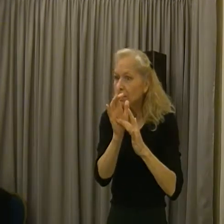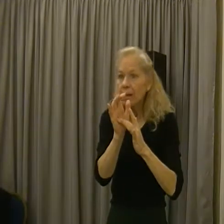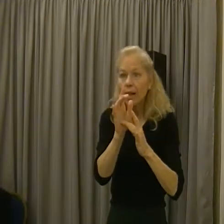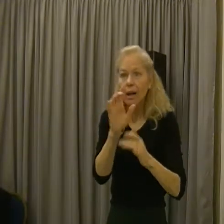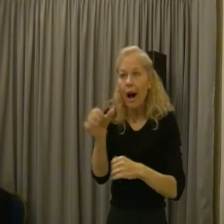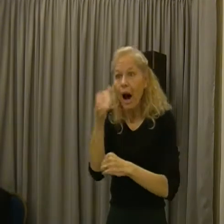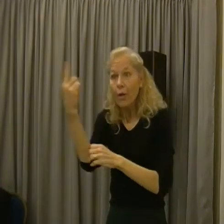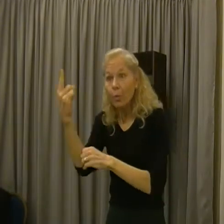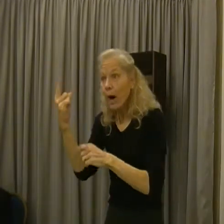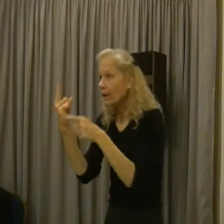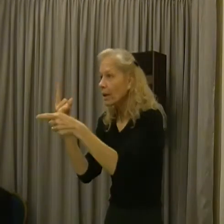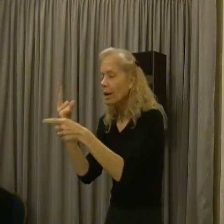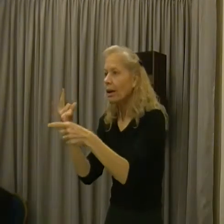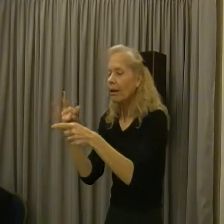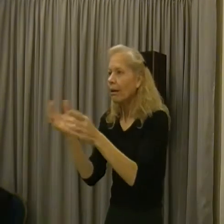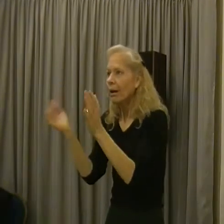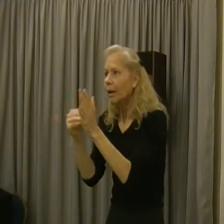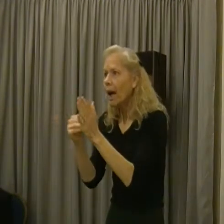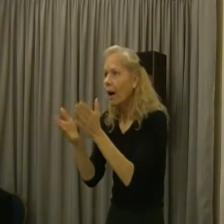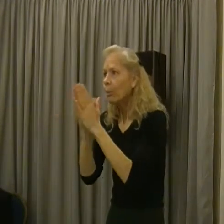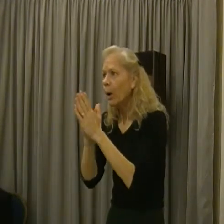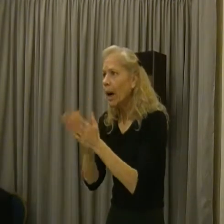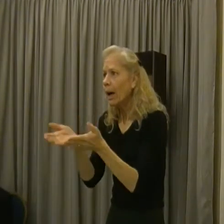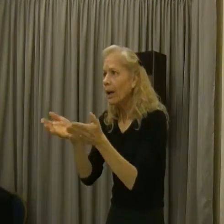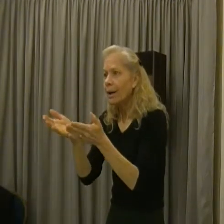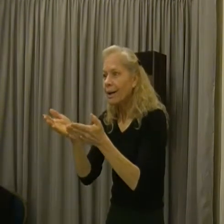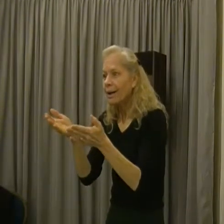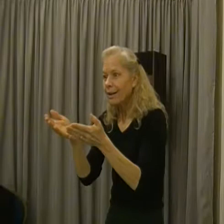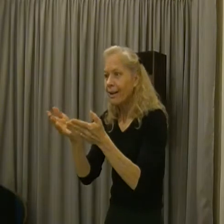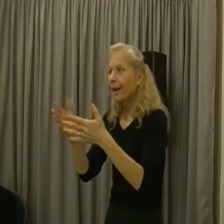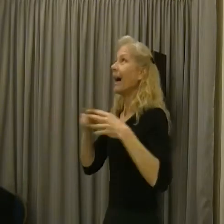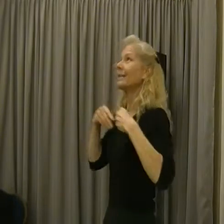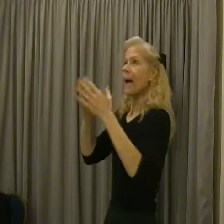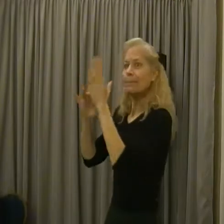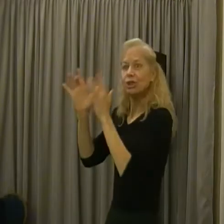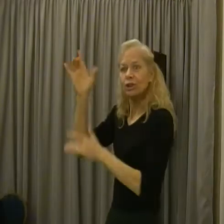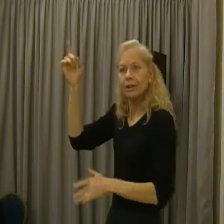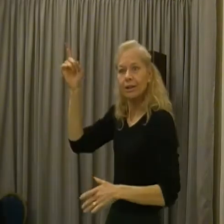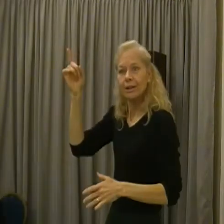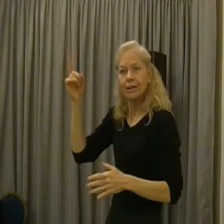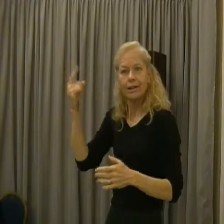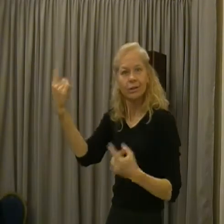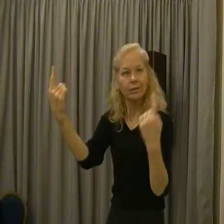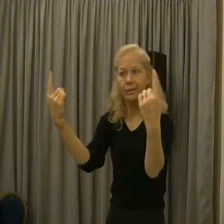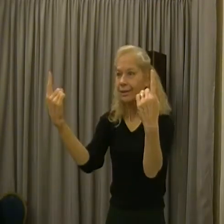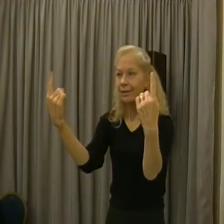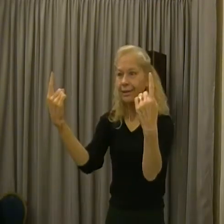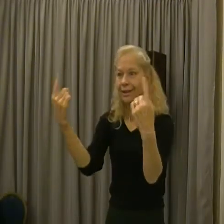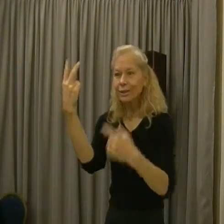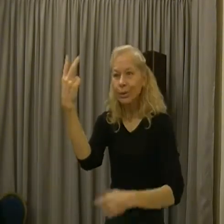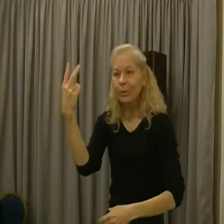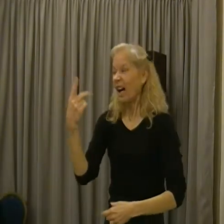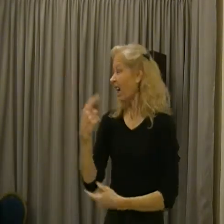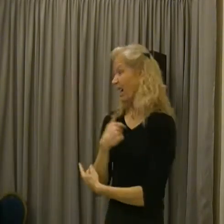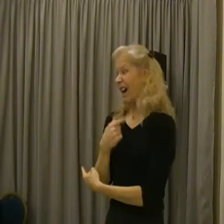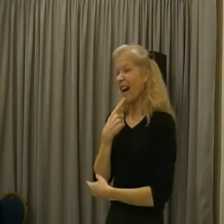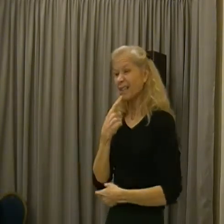Mrs. Williams? I have a real praise. The little boy that we've been praying for, Brighton is doing so well.